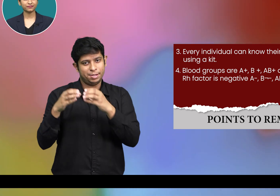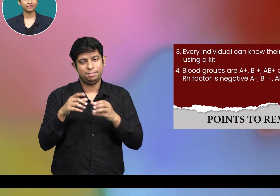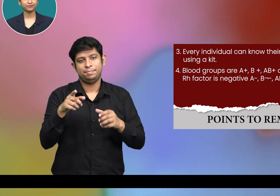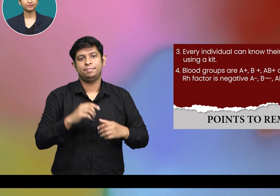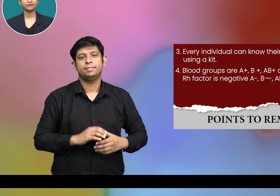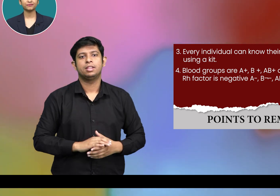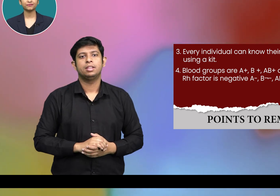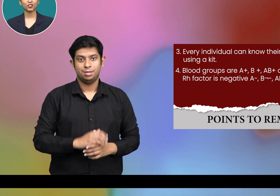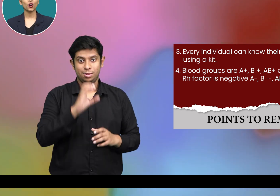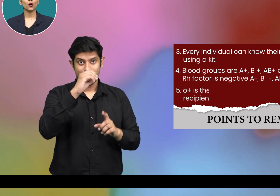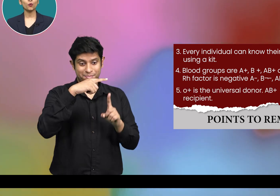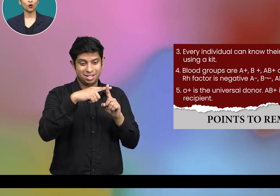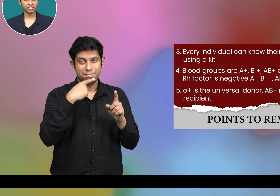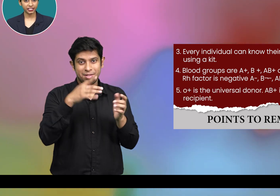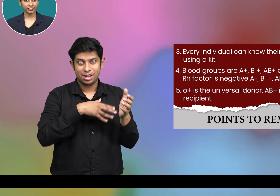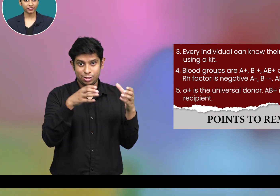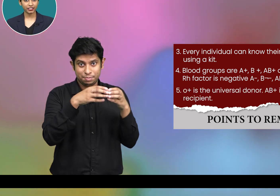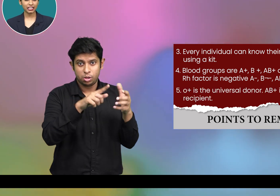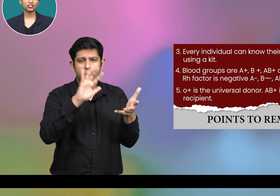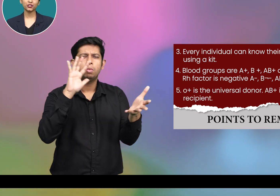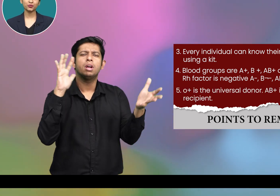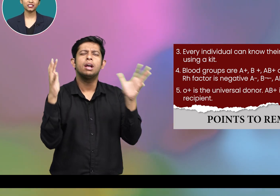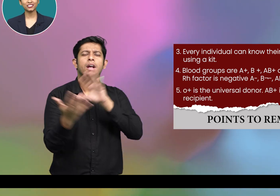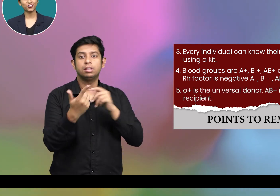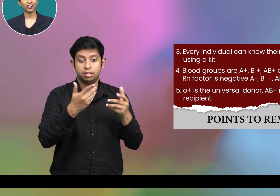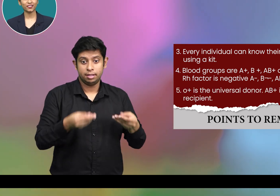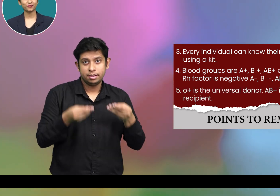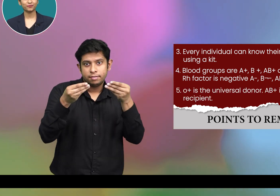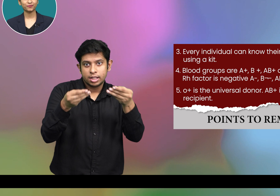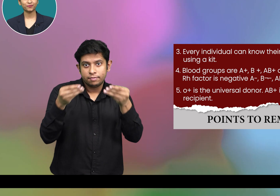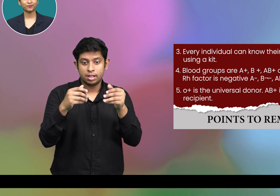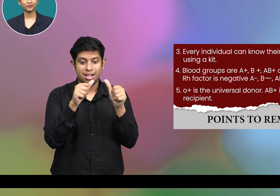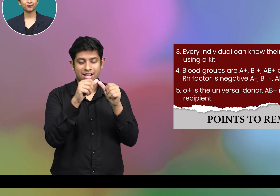negative. O positive is universal donor.